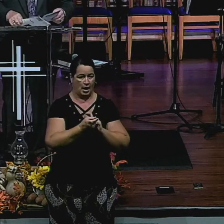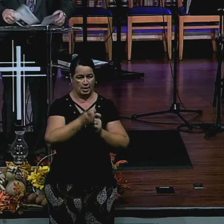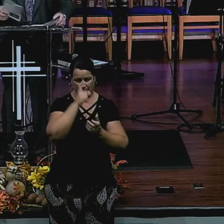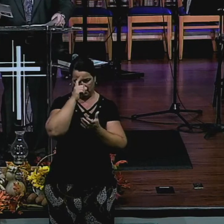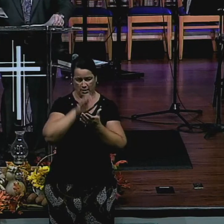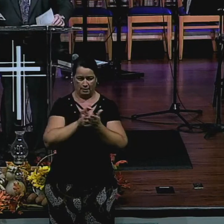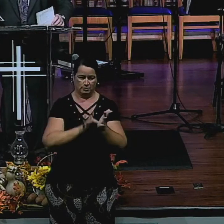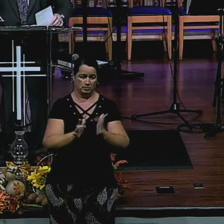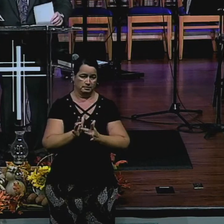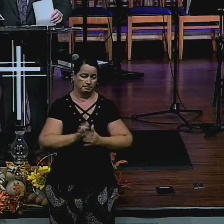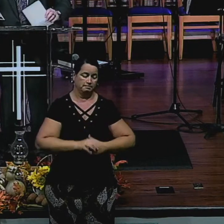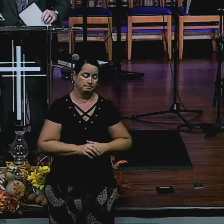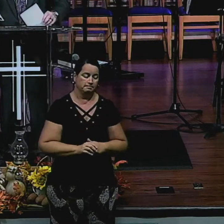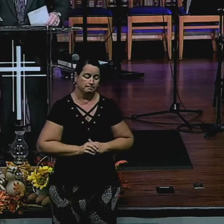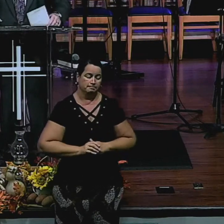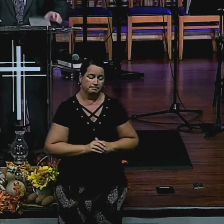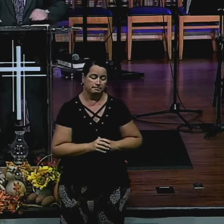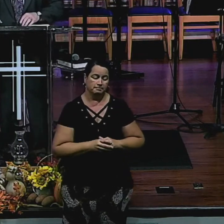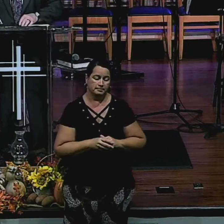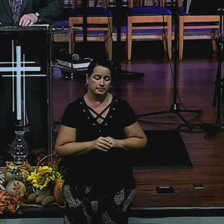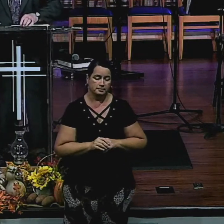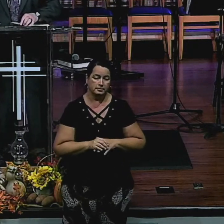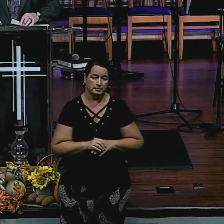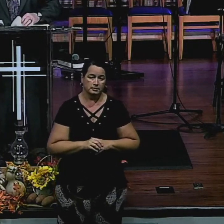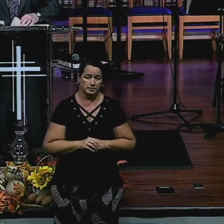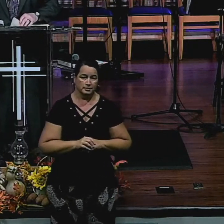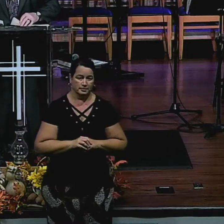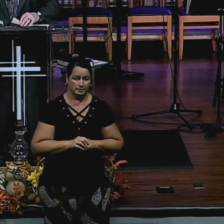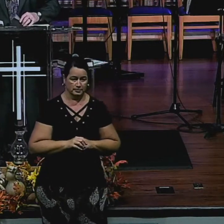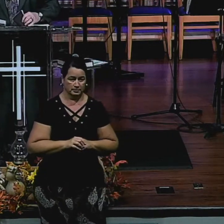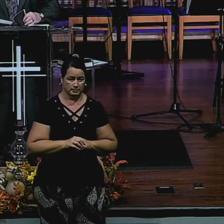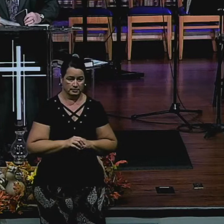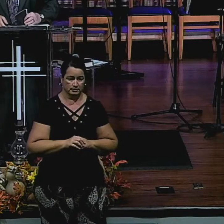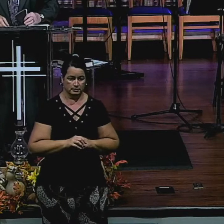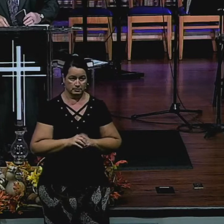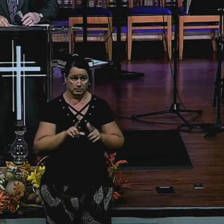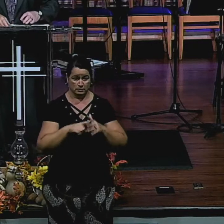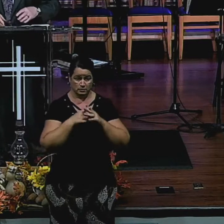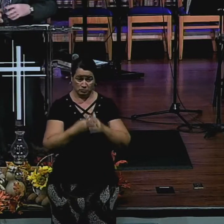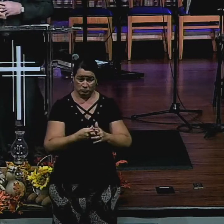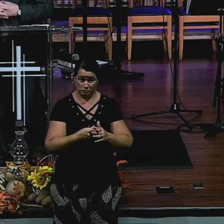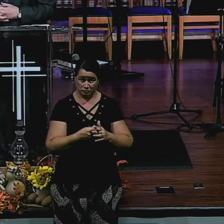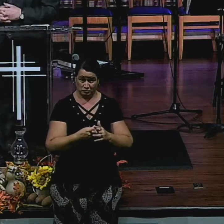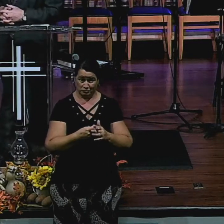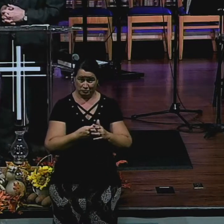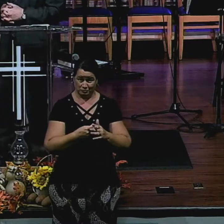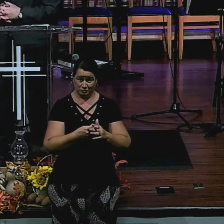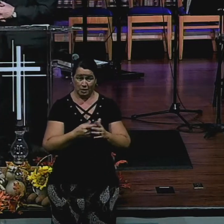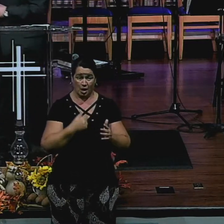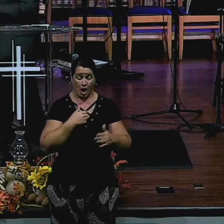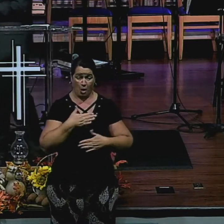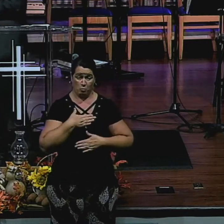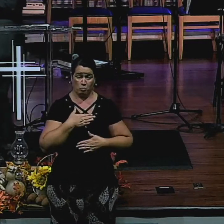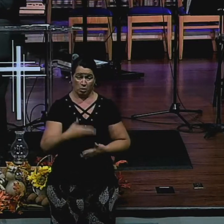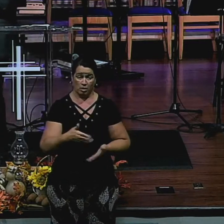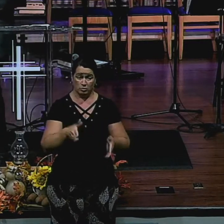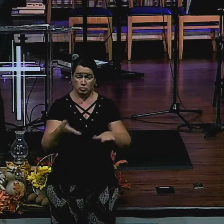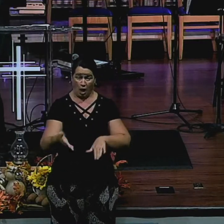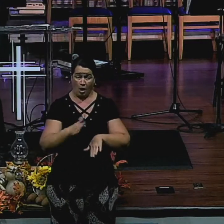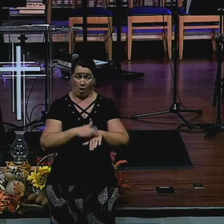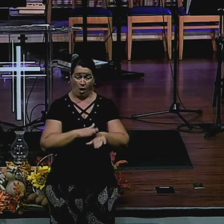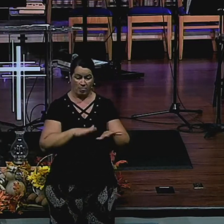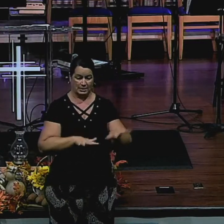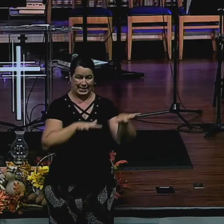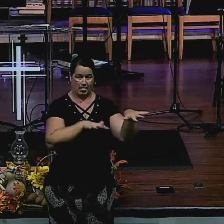the gospel. May as well just say out of the gate, this is a hill on which your pastor is willing